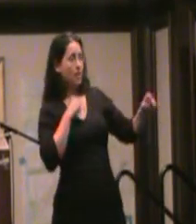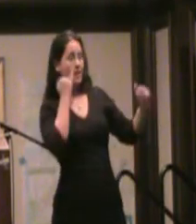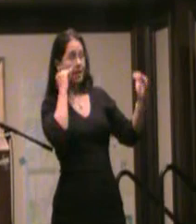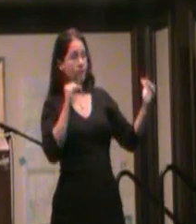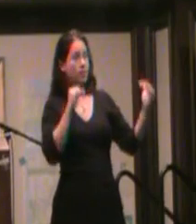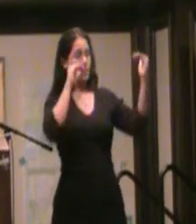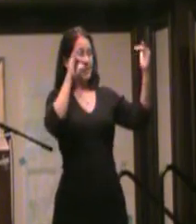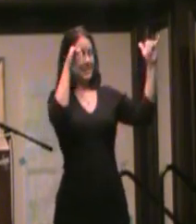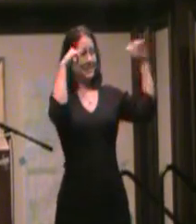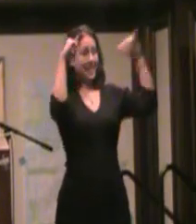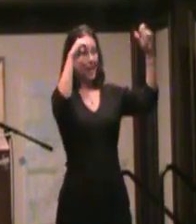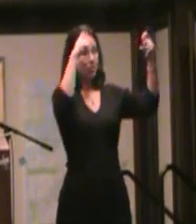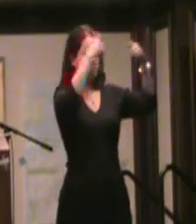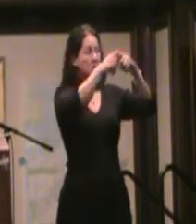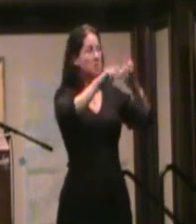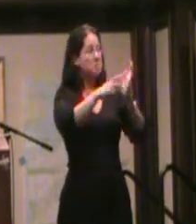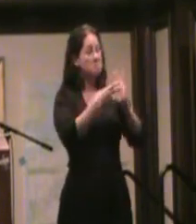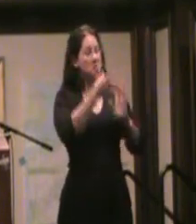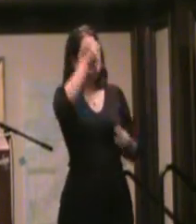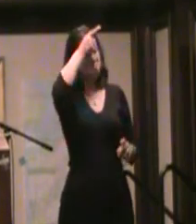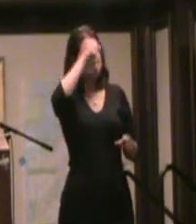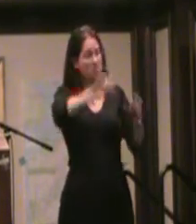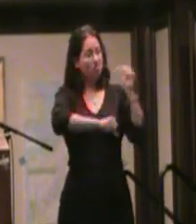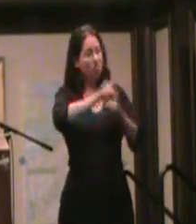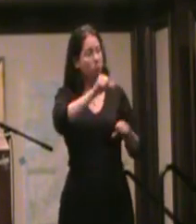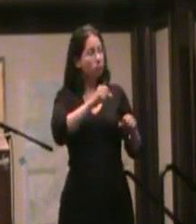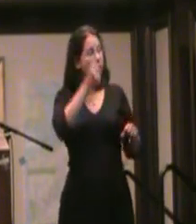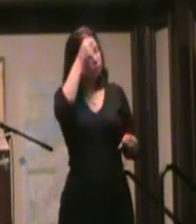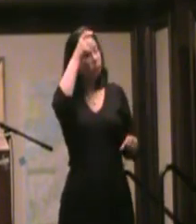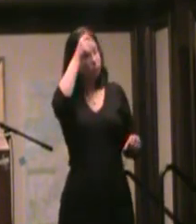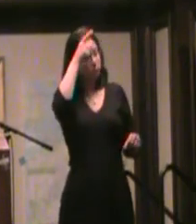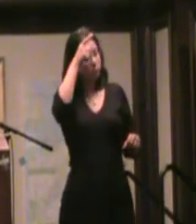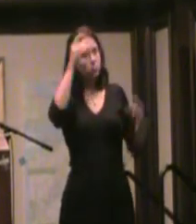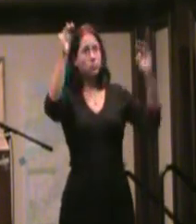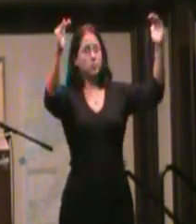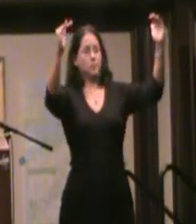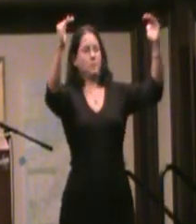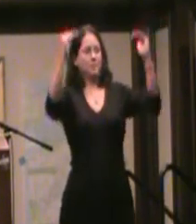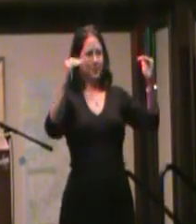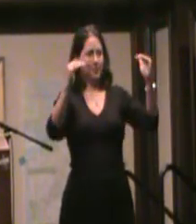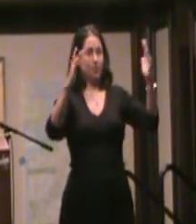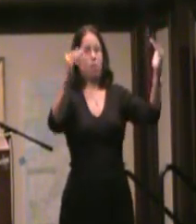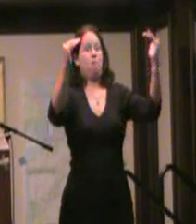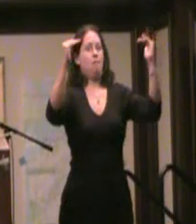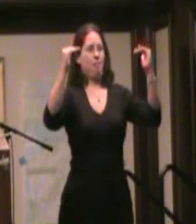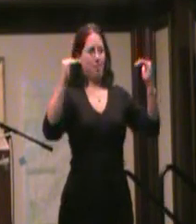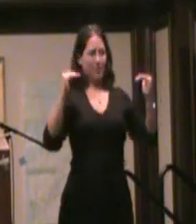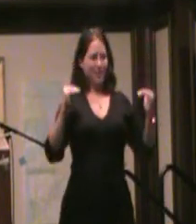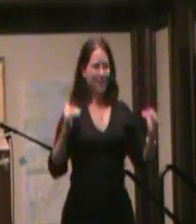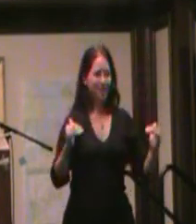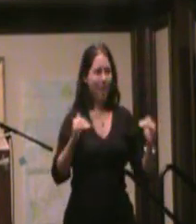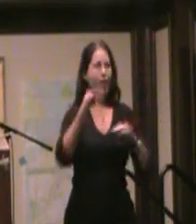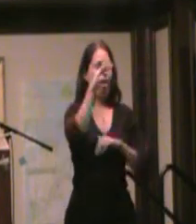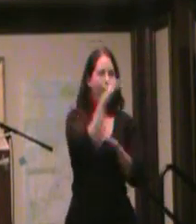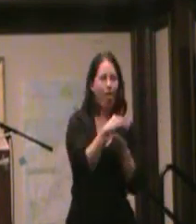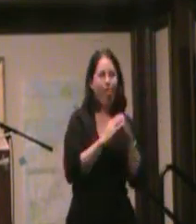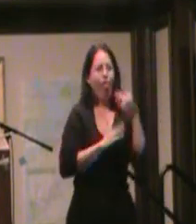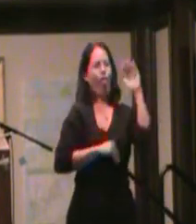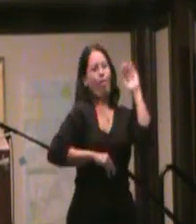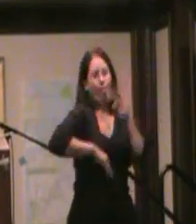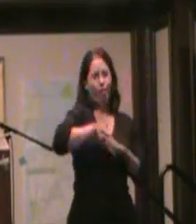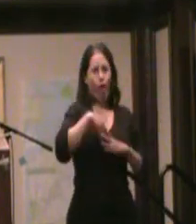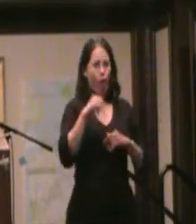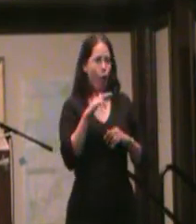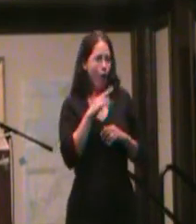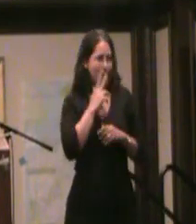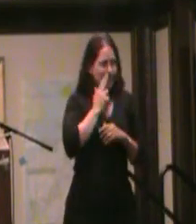Spanish, they should be able to understand it. Okay. But when we get to the lower registers, there's a